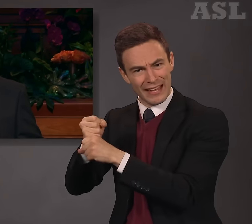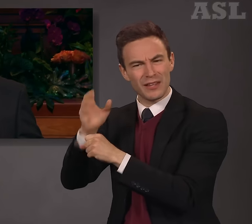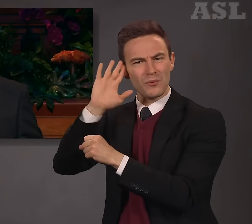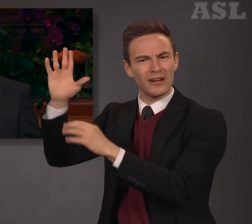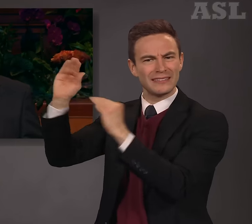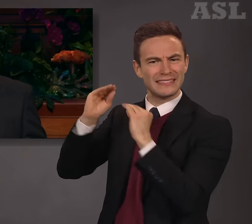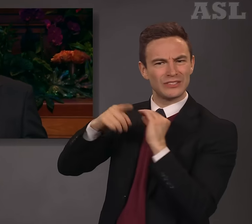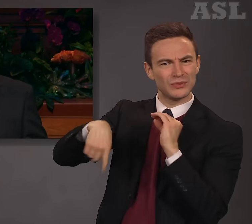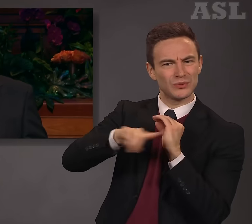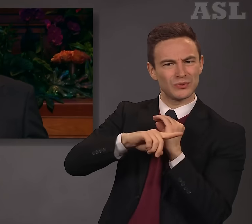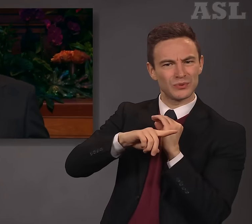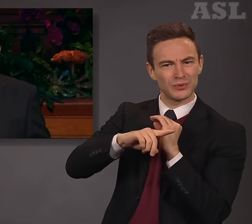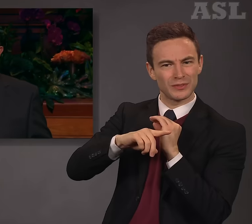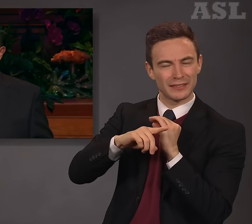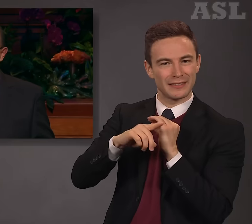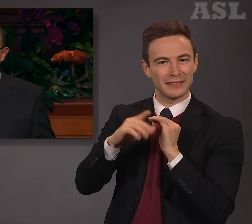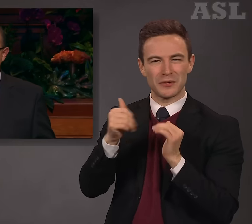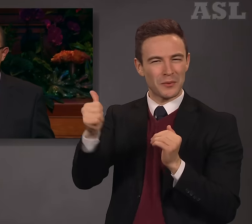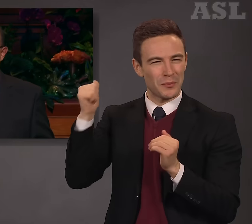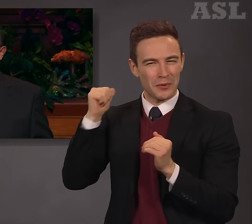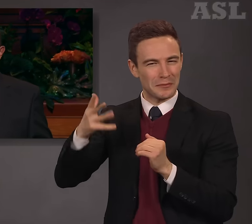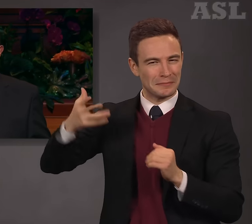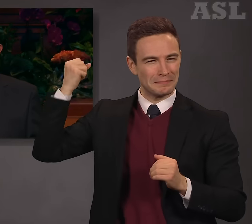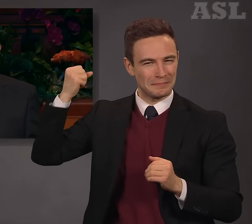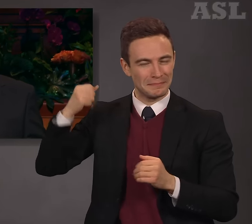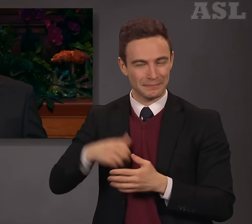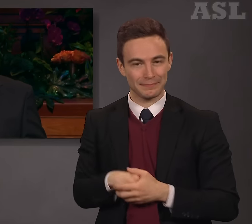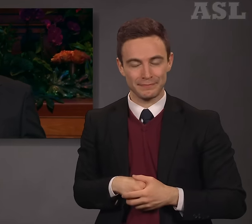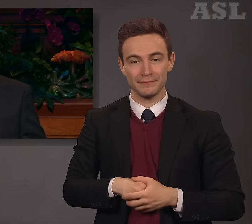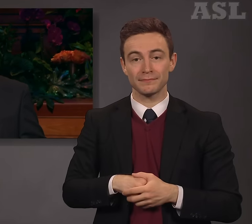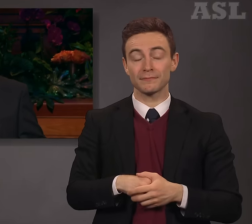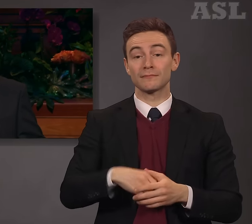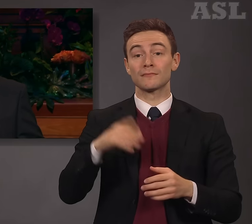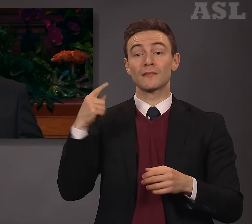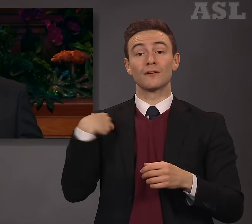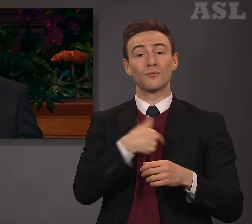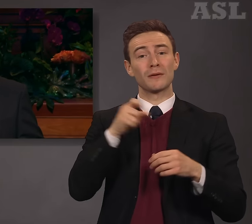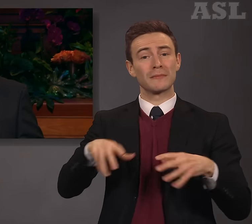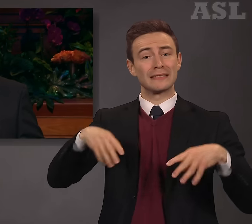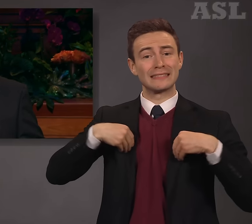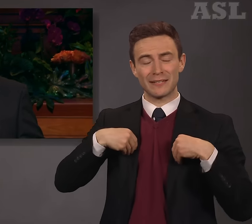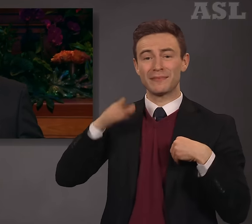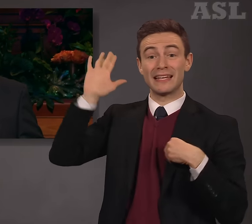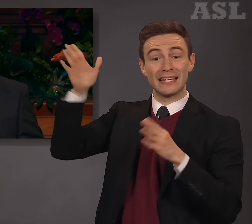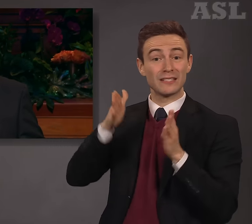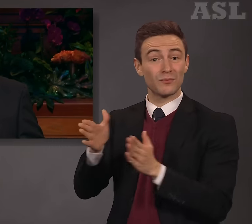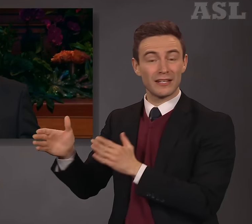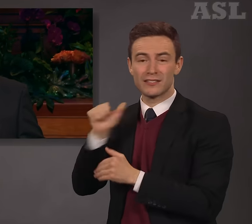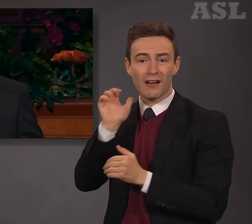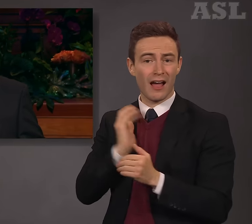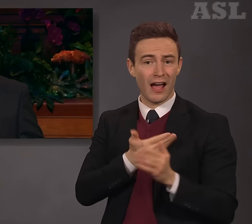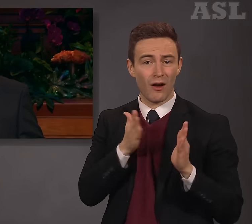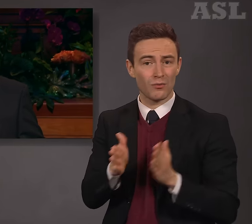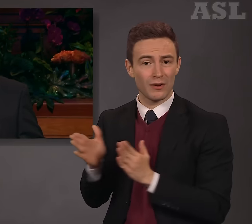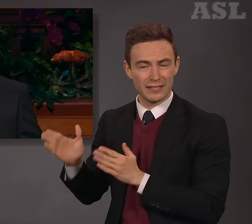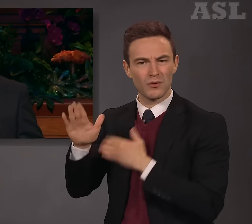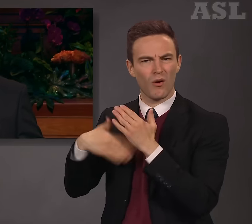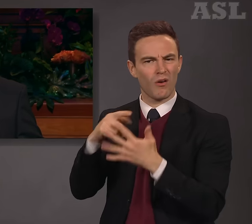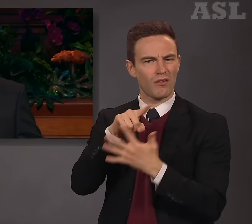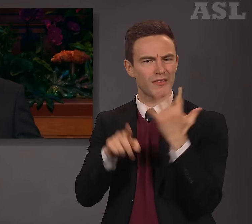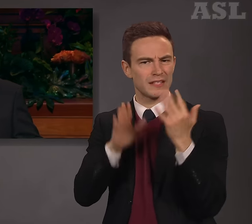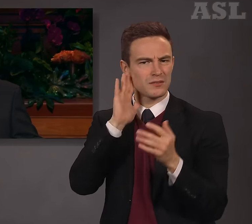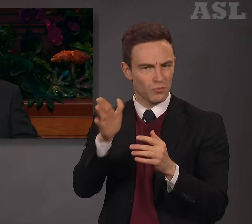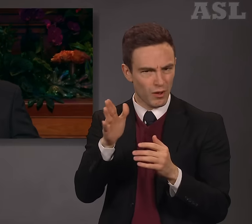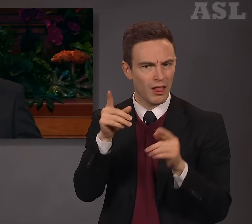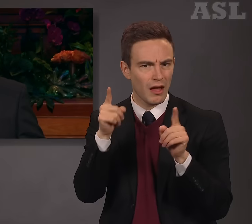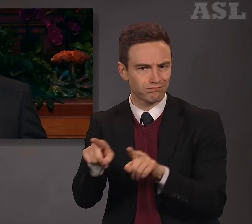Confidence in God's answers implies accepting that his ways are not our ways and that all things must come to pass in their